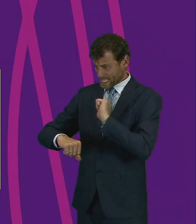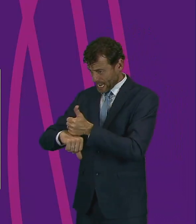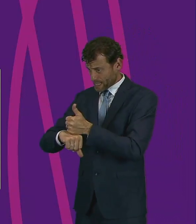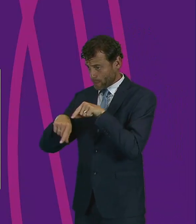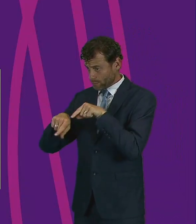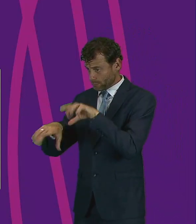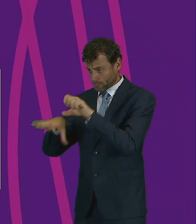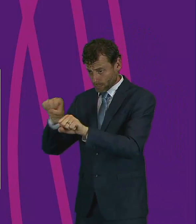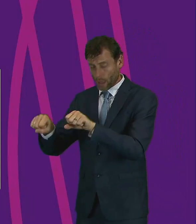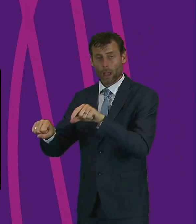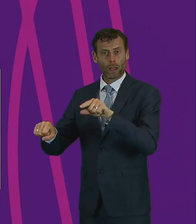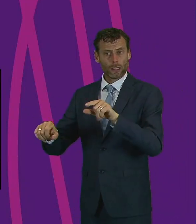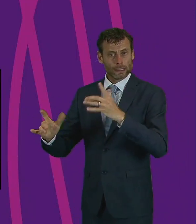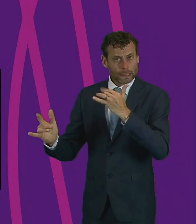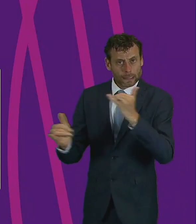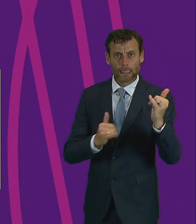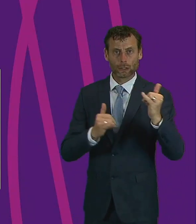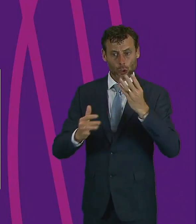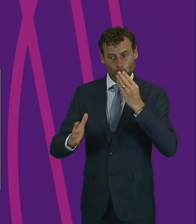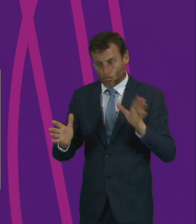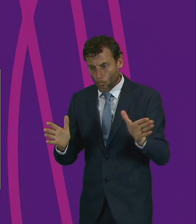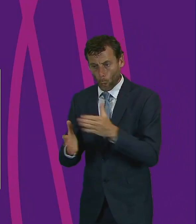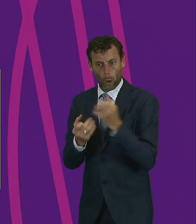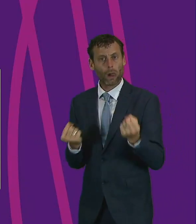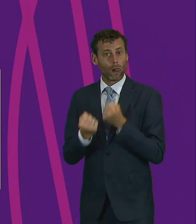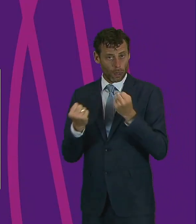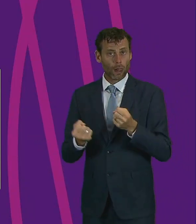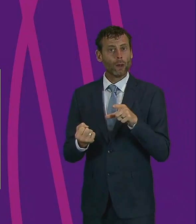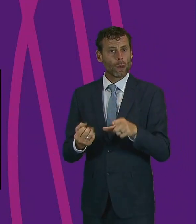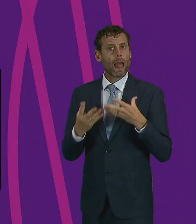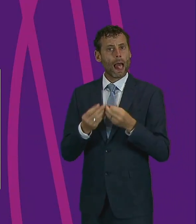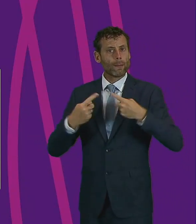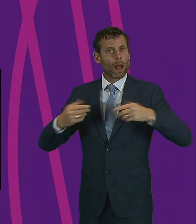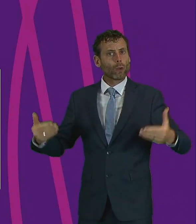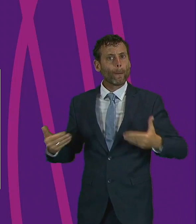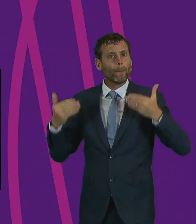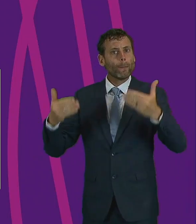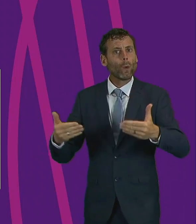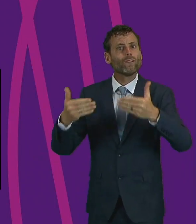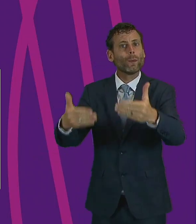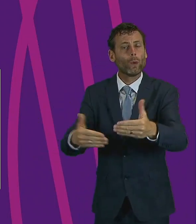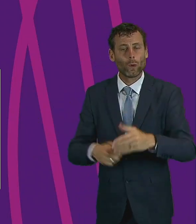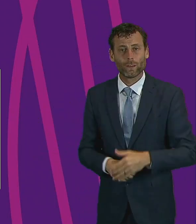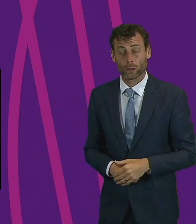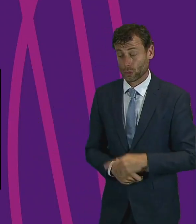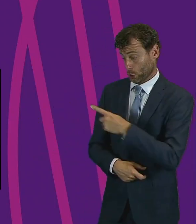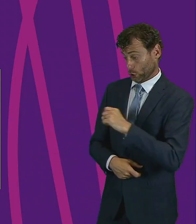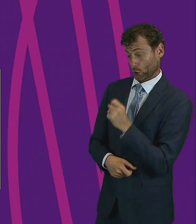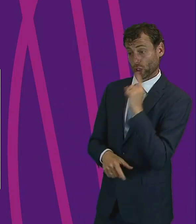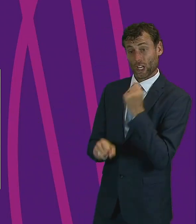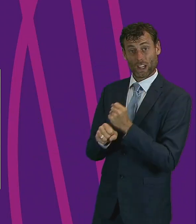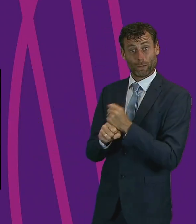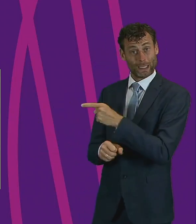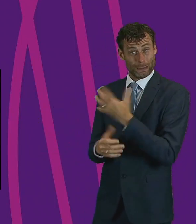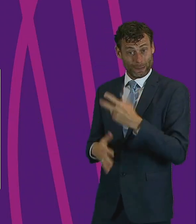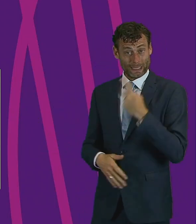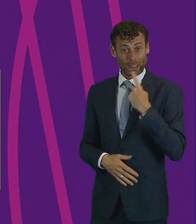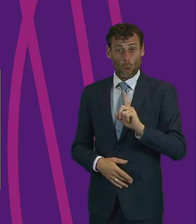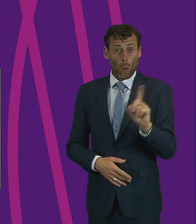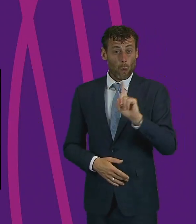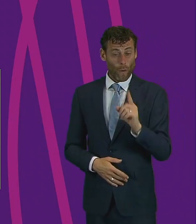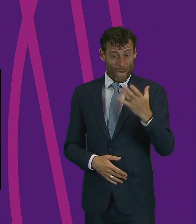NHS. As government's ministers have said themselves, there is no point in having capacity unless you use it.